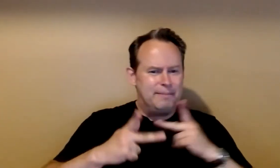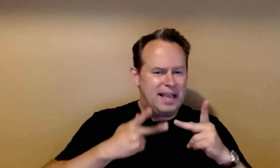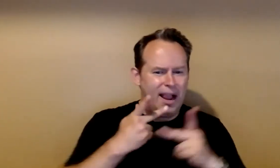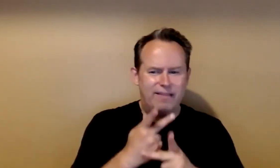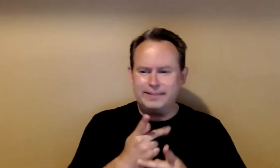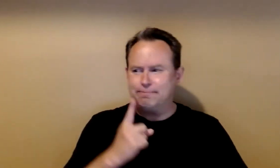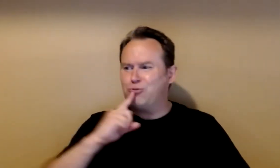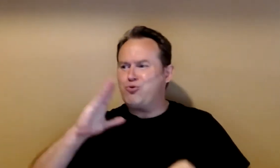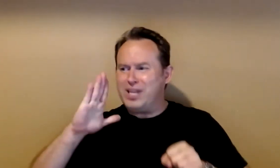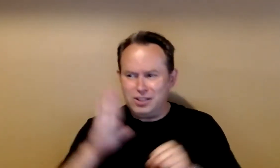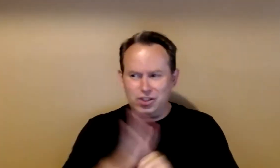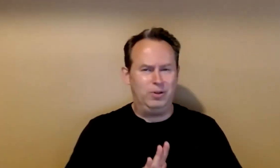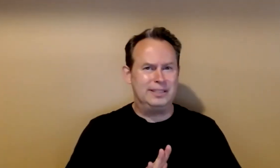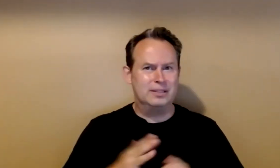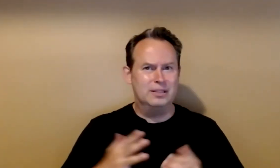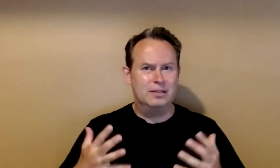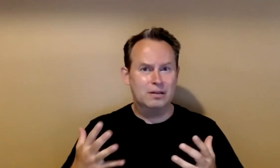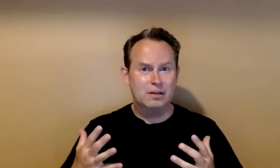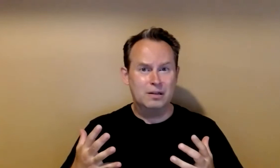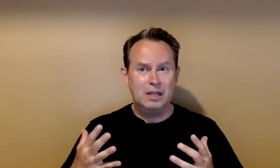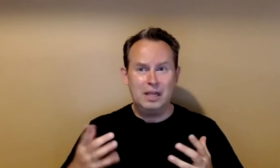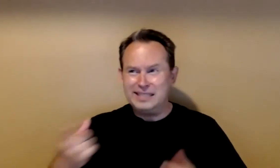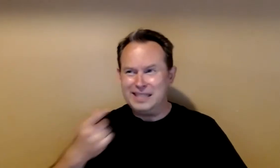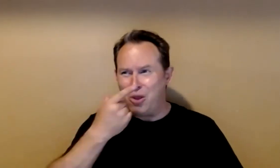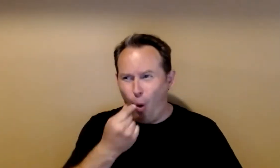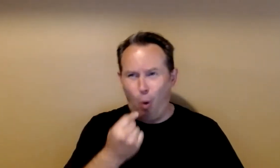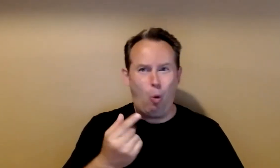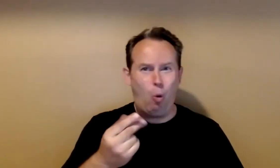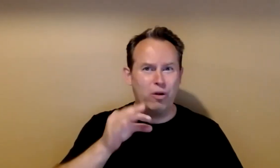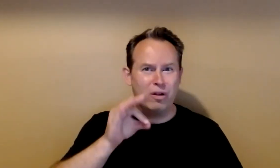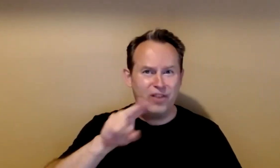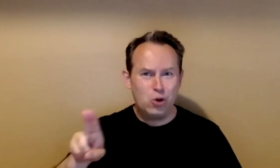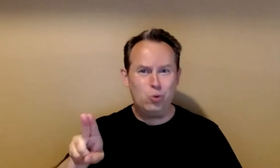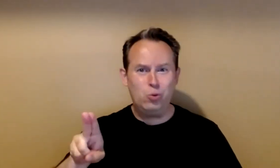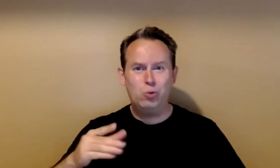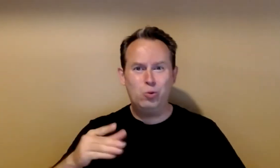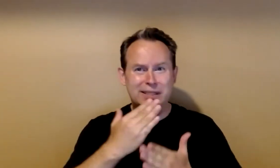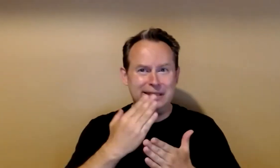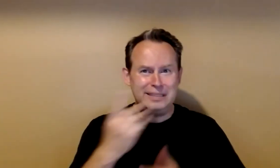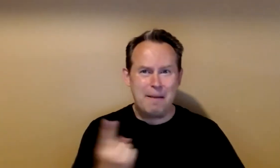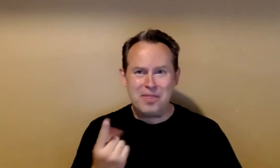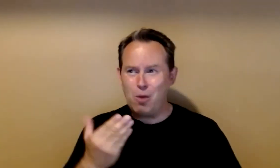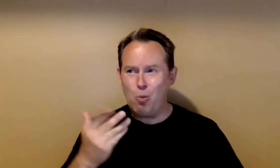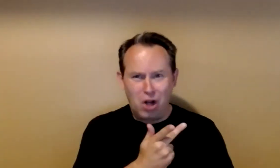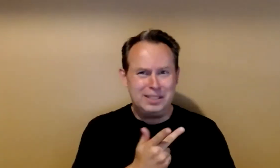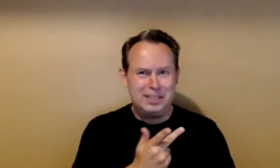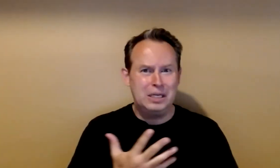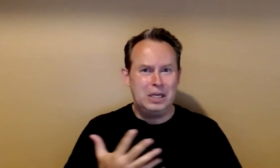I wanted some kind of reassurance. Was it just a cold, the flu, or